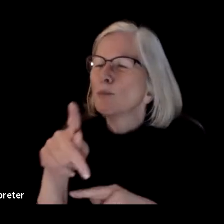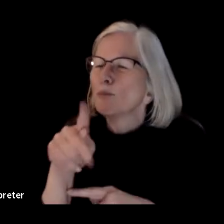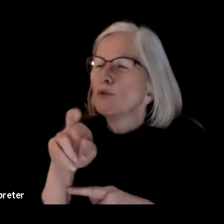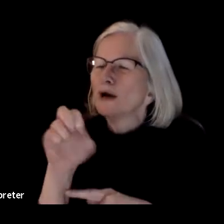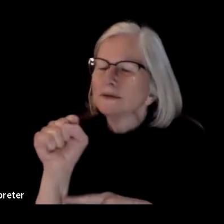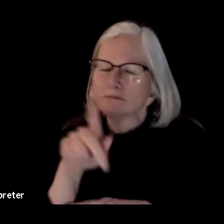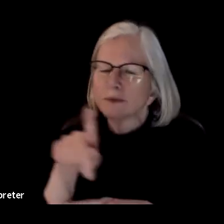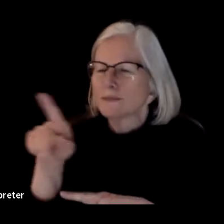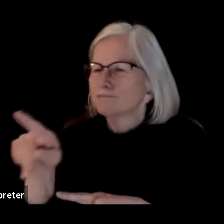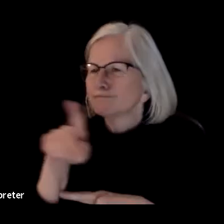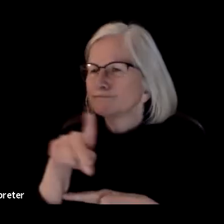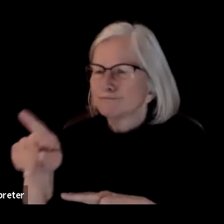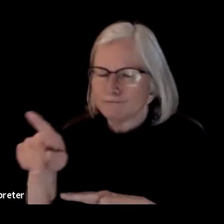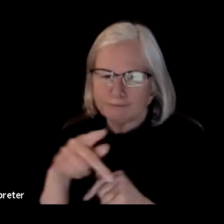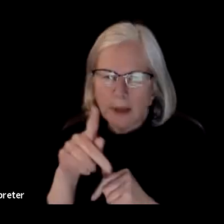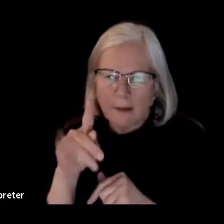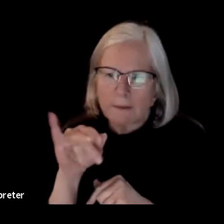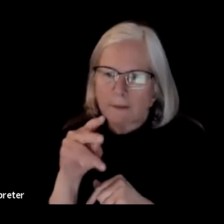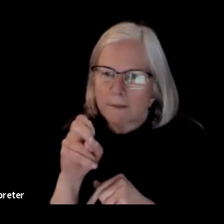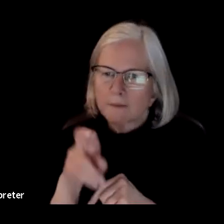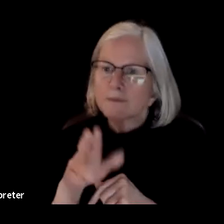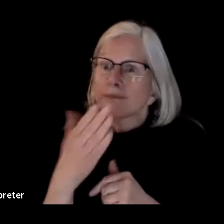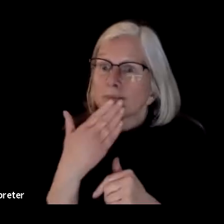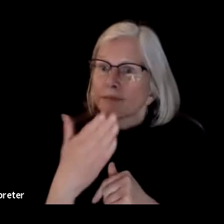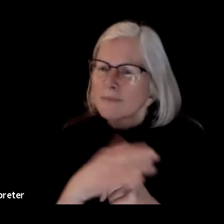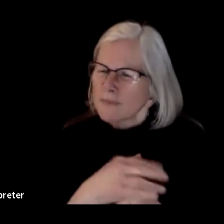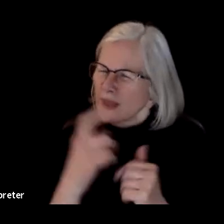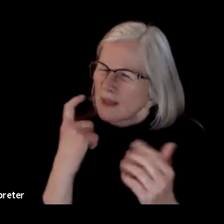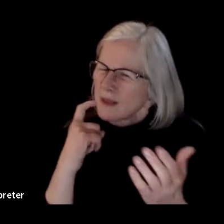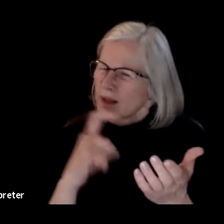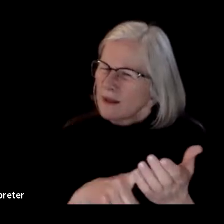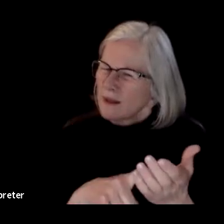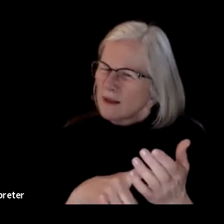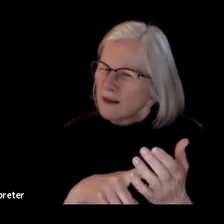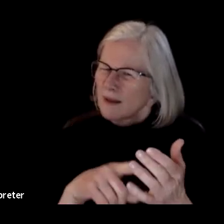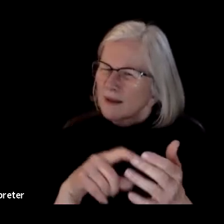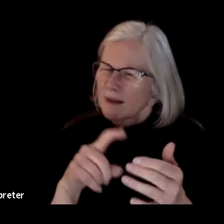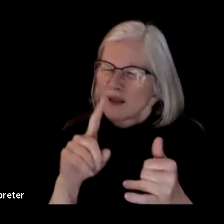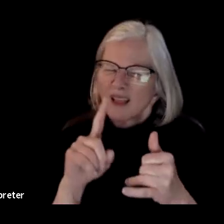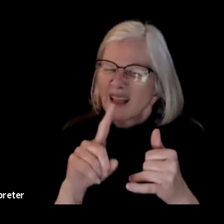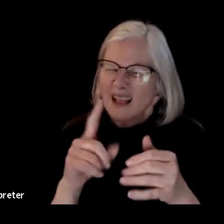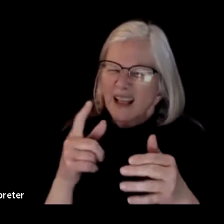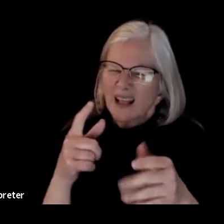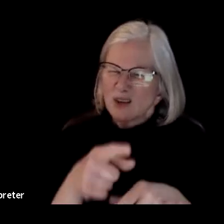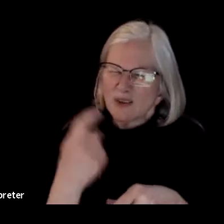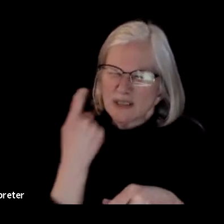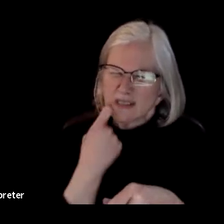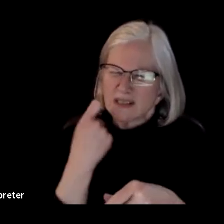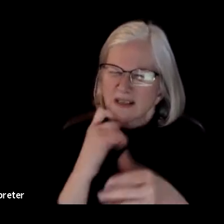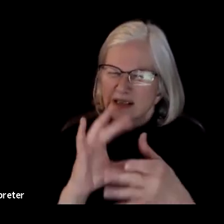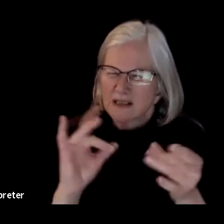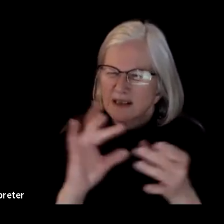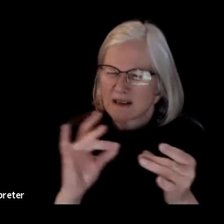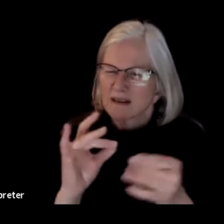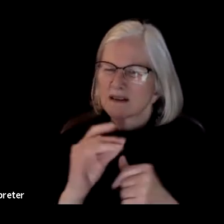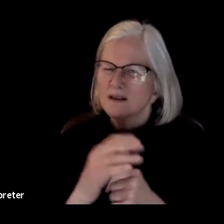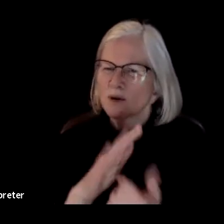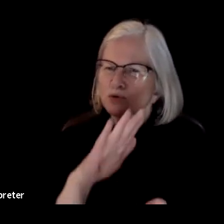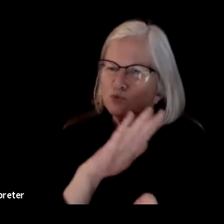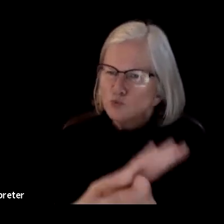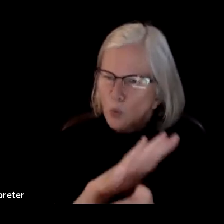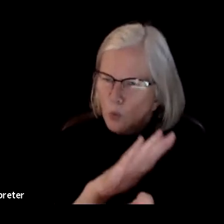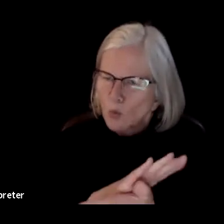Hi, thanks. I noticed at the end of your news release today regarding the school-age